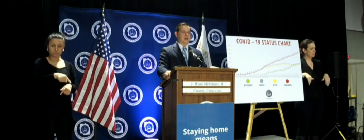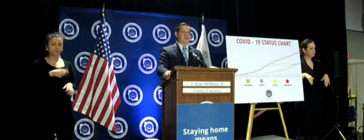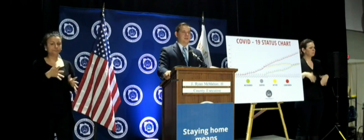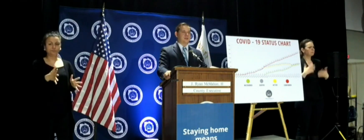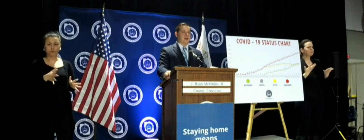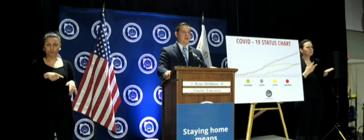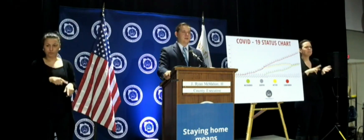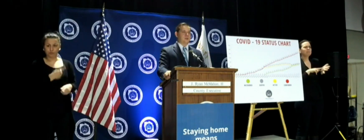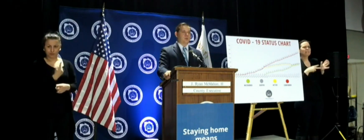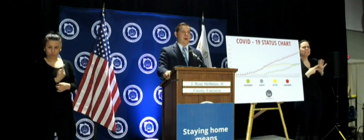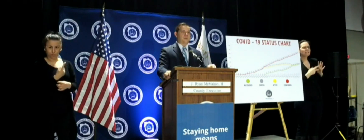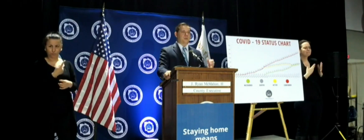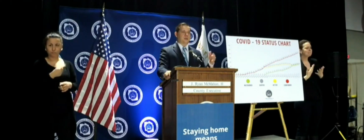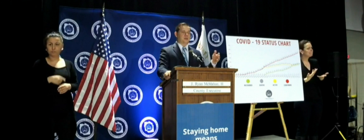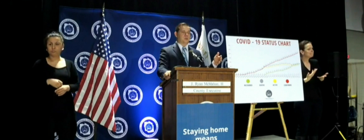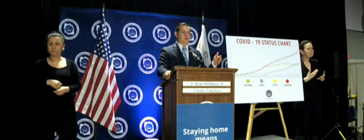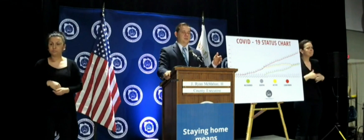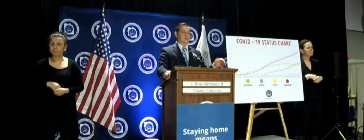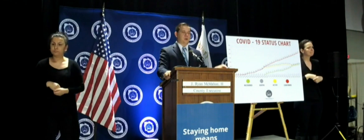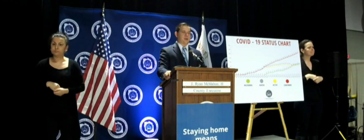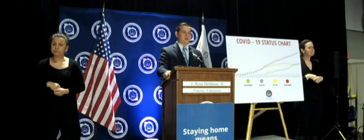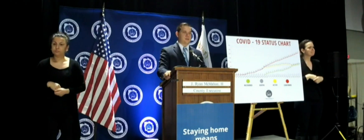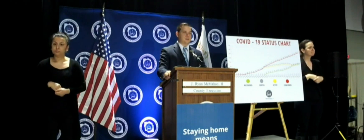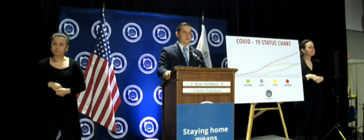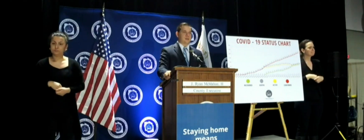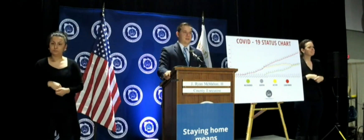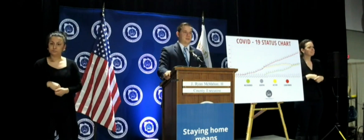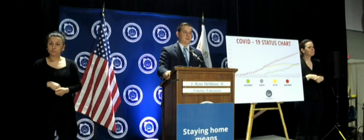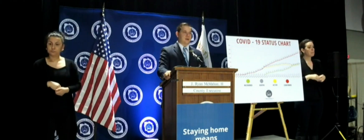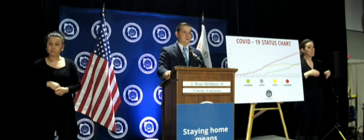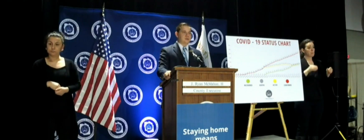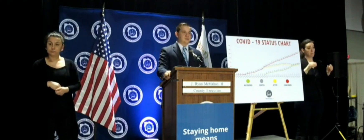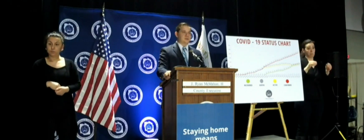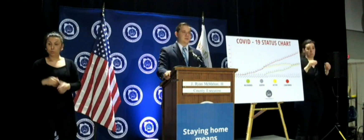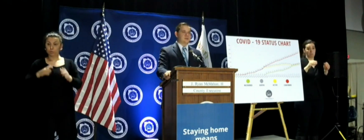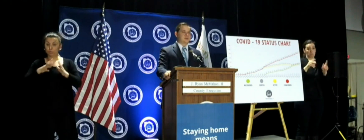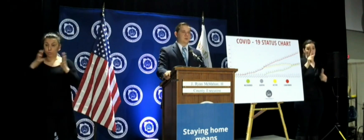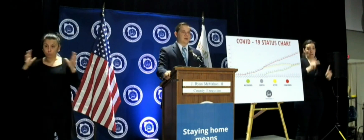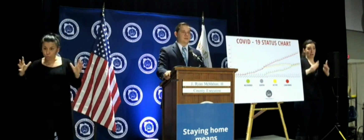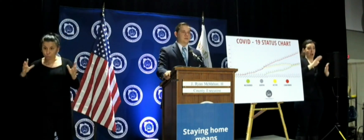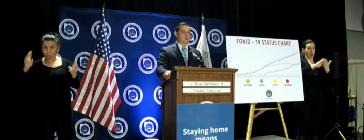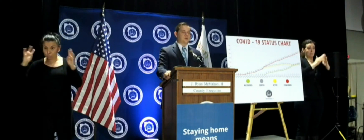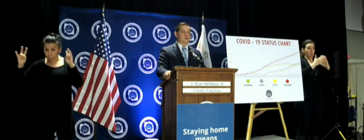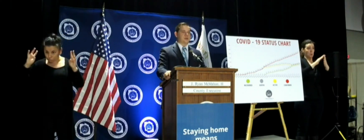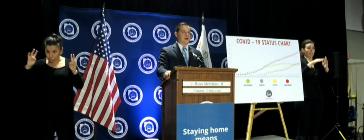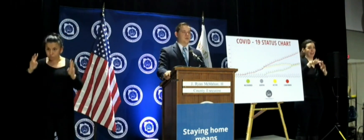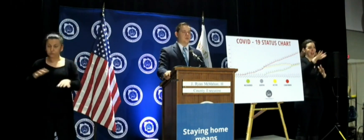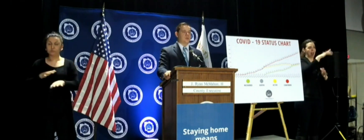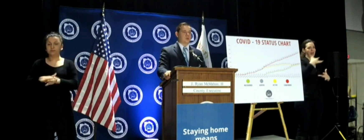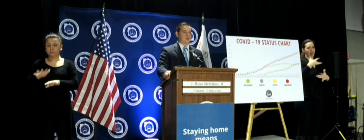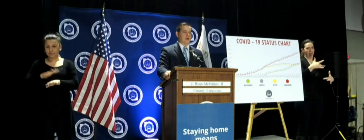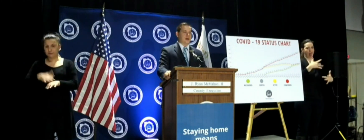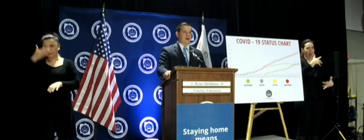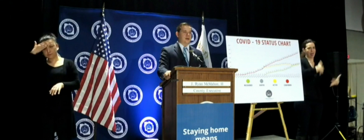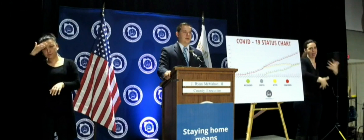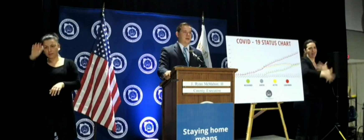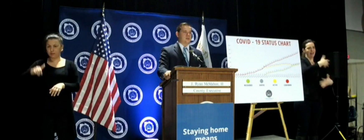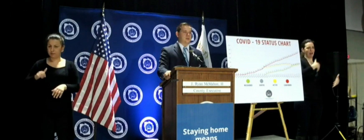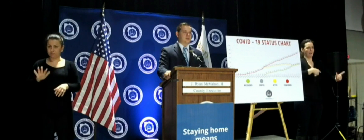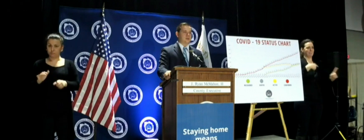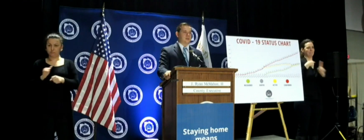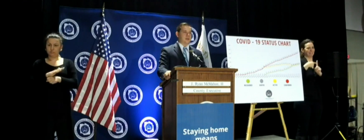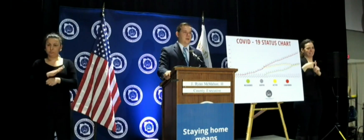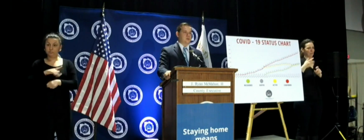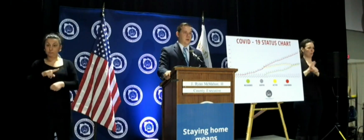any trends other than your more populated communities have more cases. The virus is to the east, the west, the north, and the south,